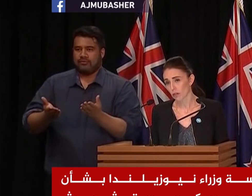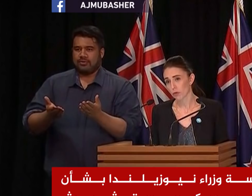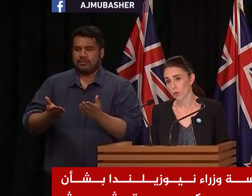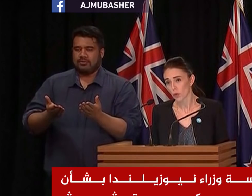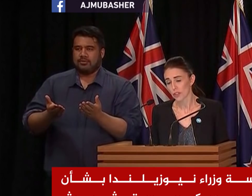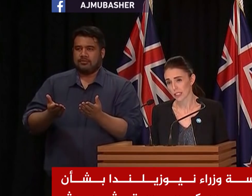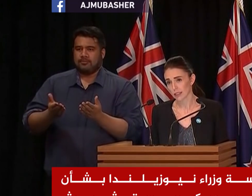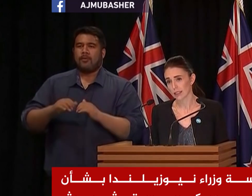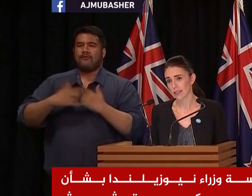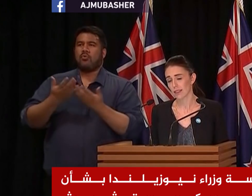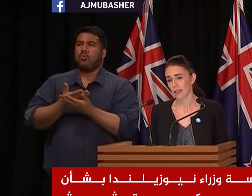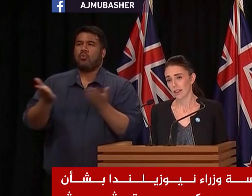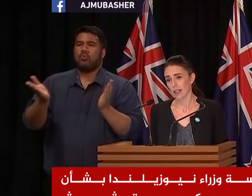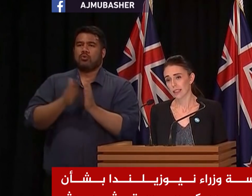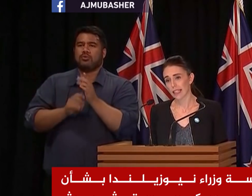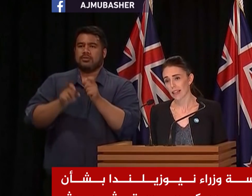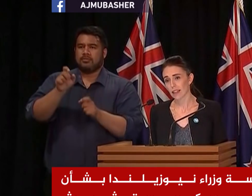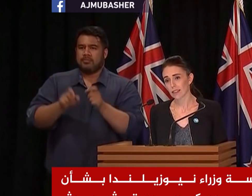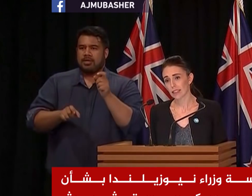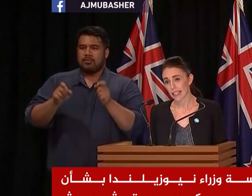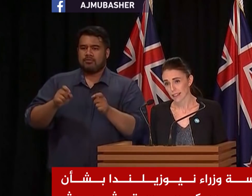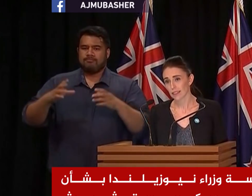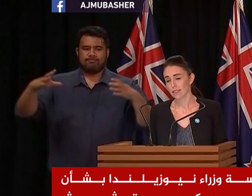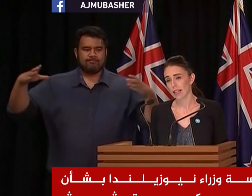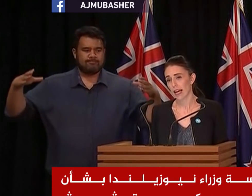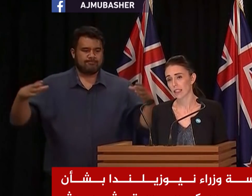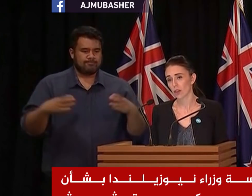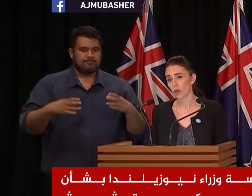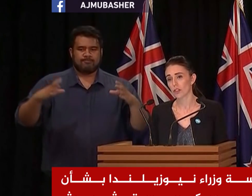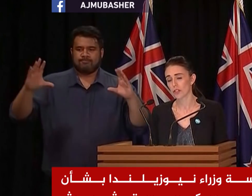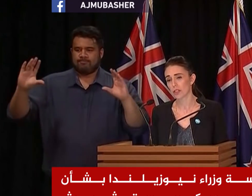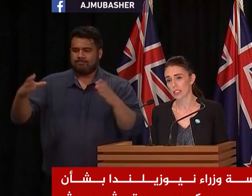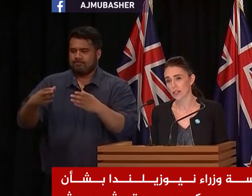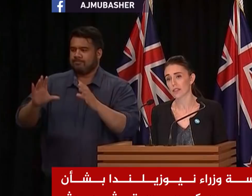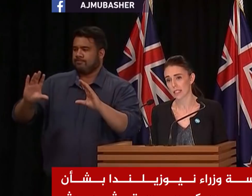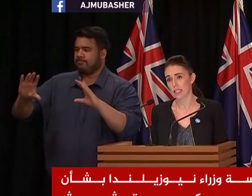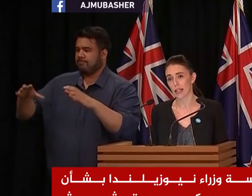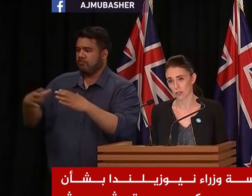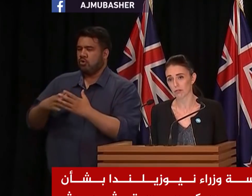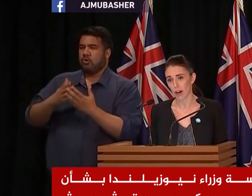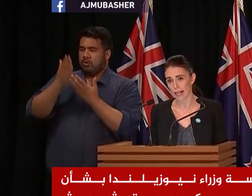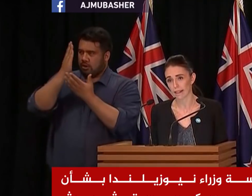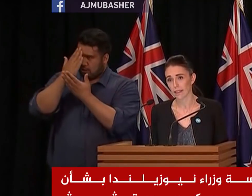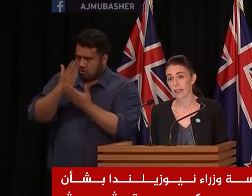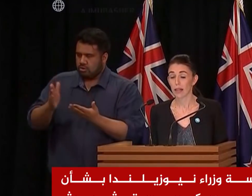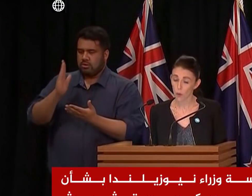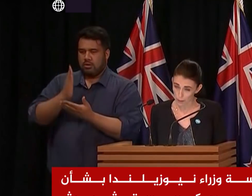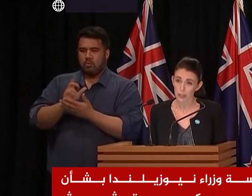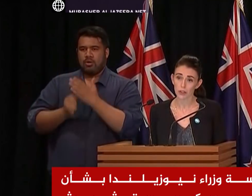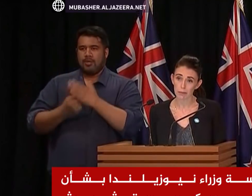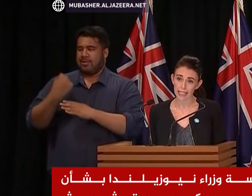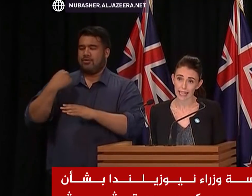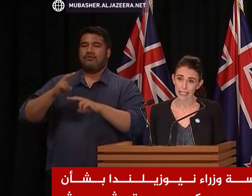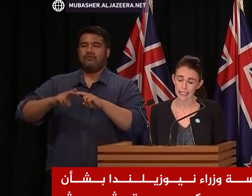held in order for all New Zealanders to gather together and acknowledge the terrorist attacks on Friday. That